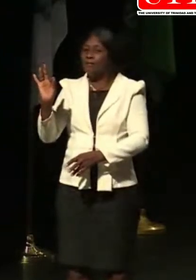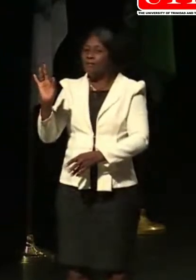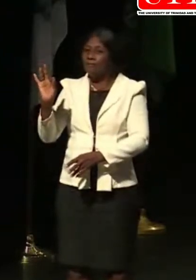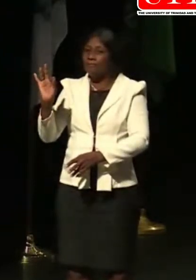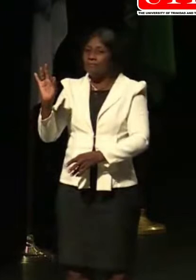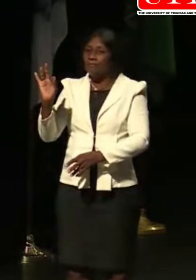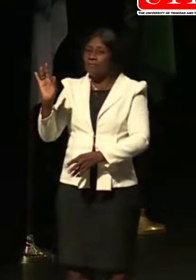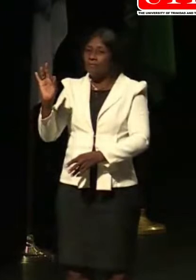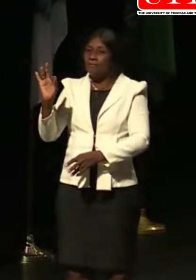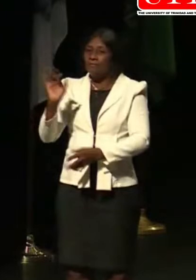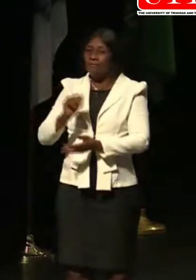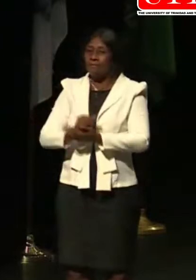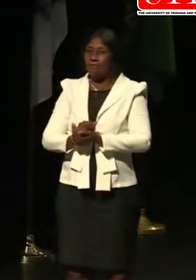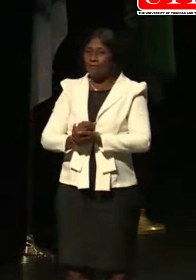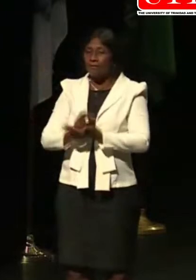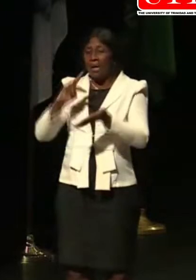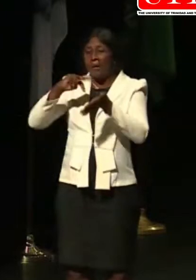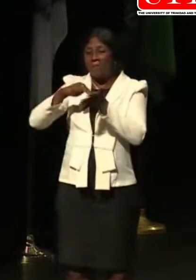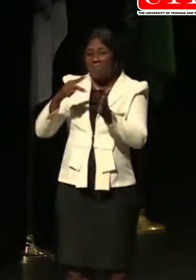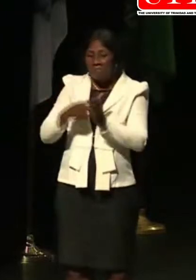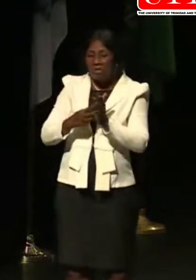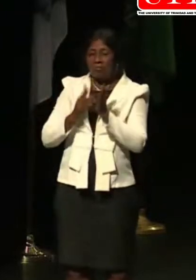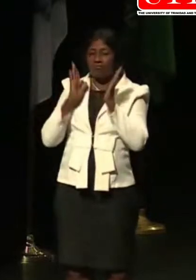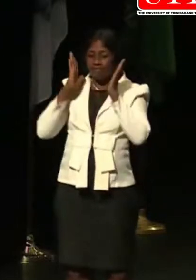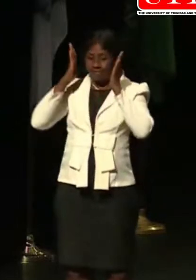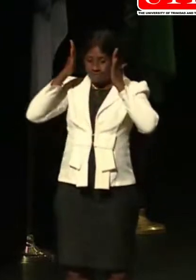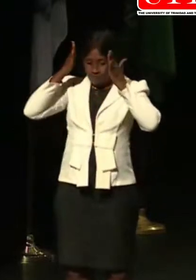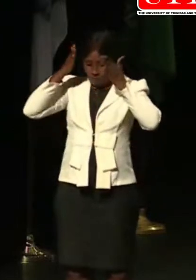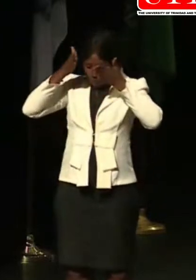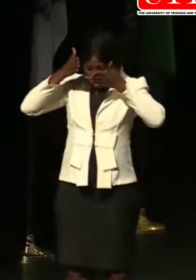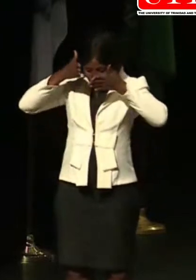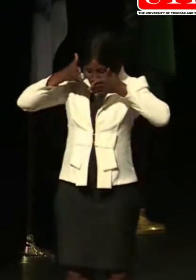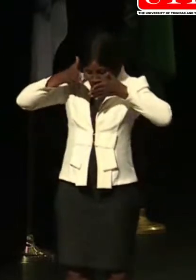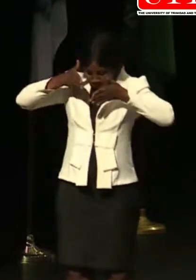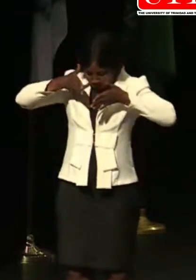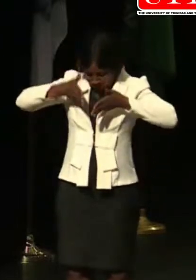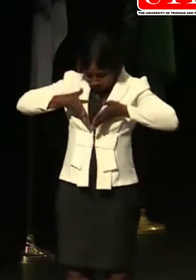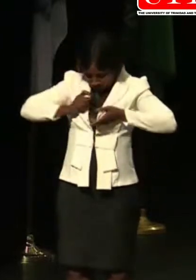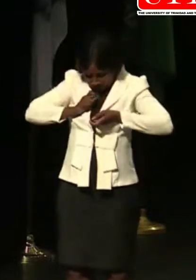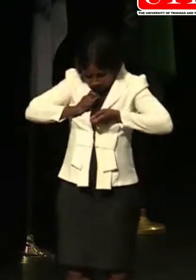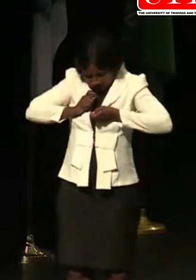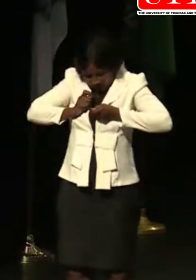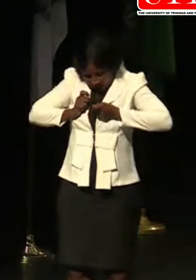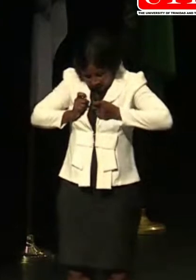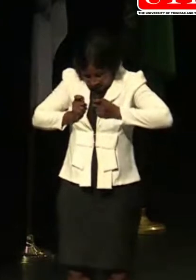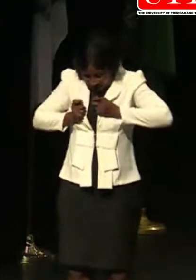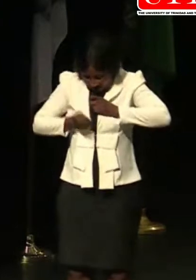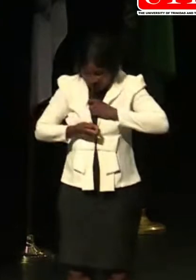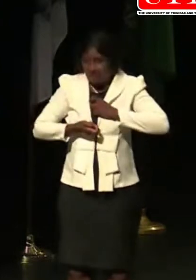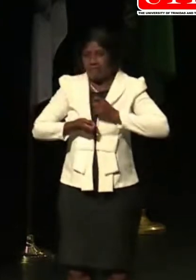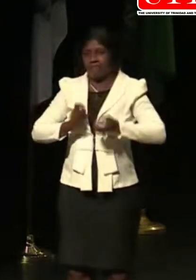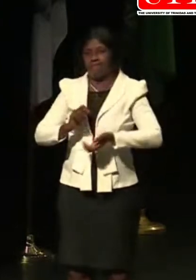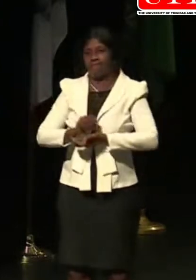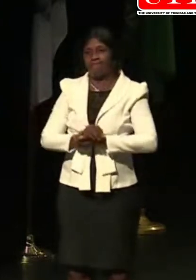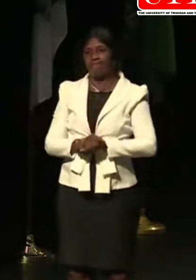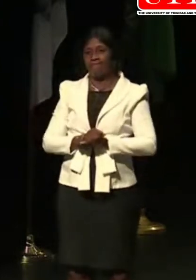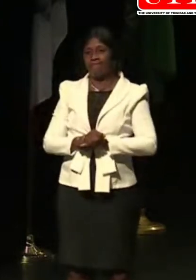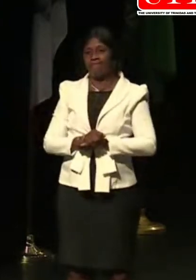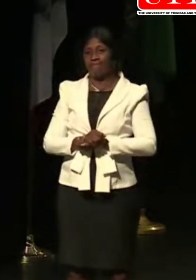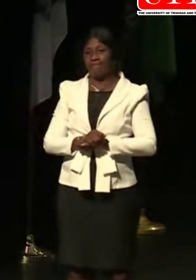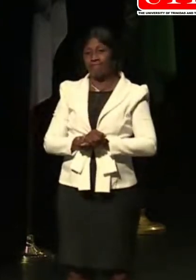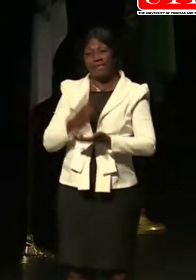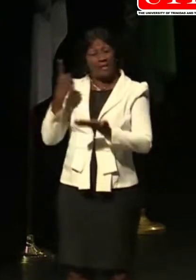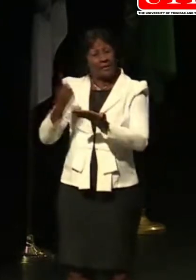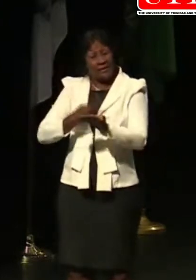in the space of the heart, the soul, and of the spirit. We all want someone else to solve the problem